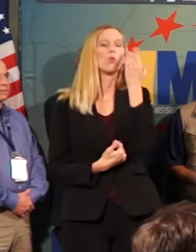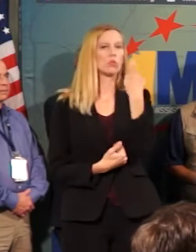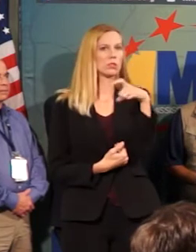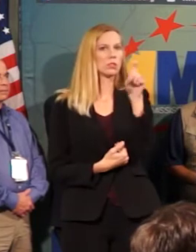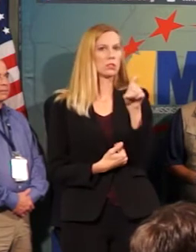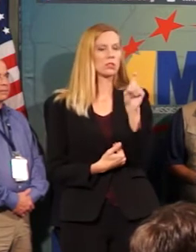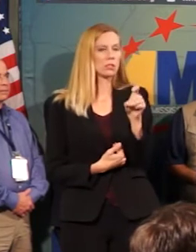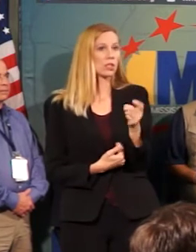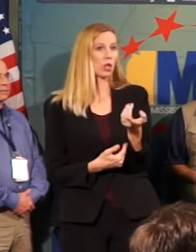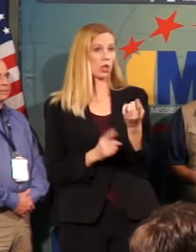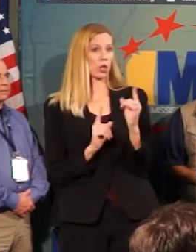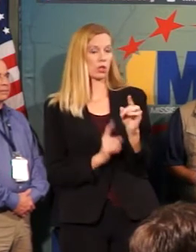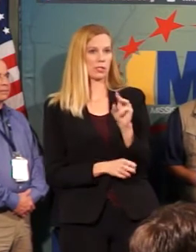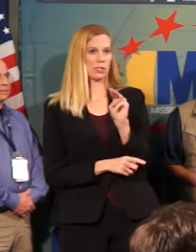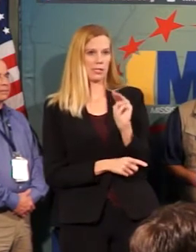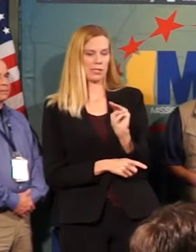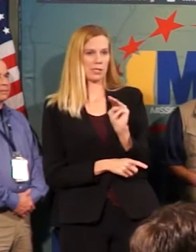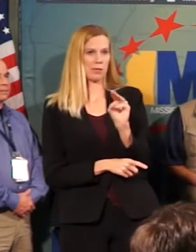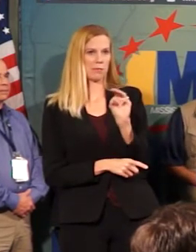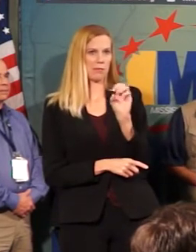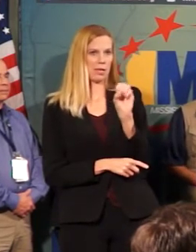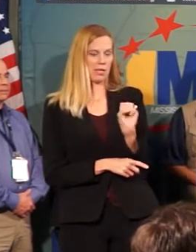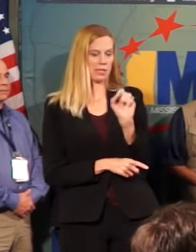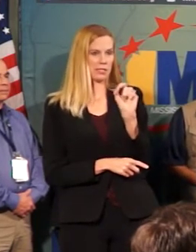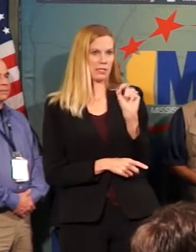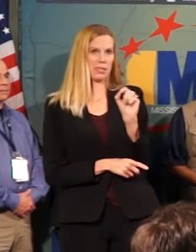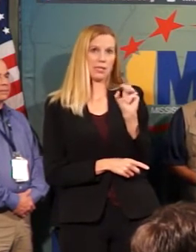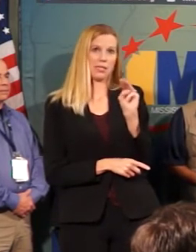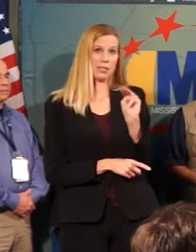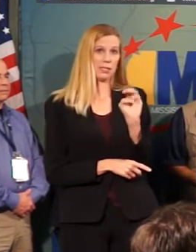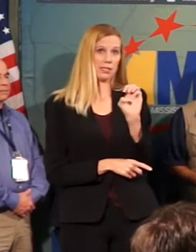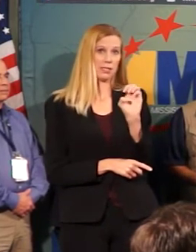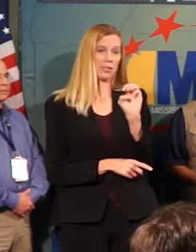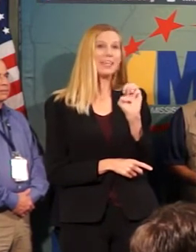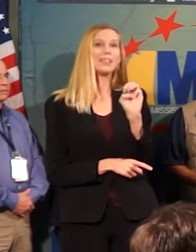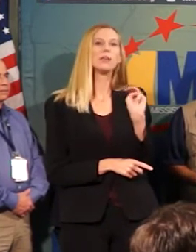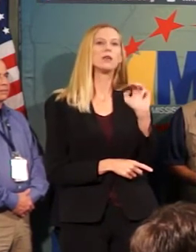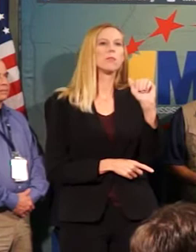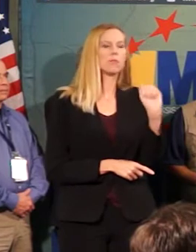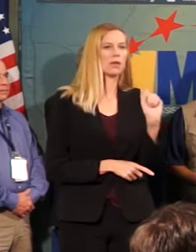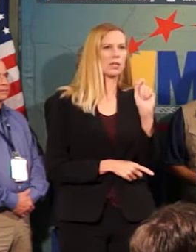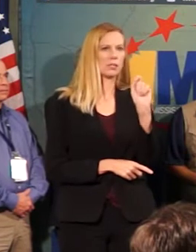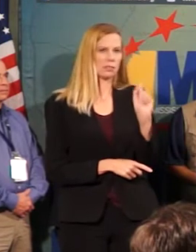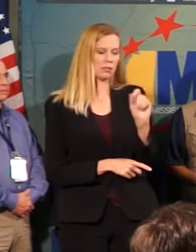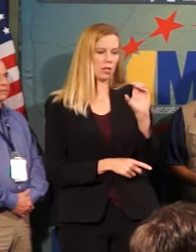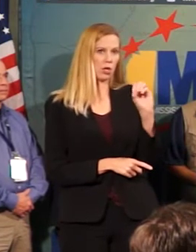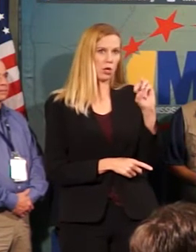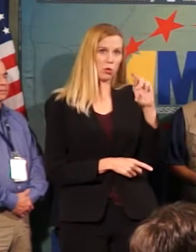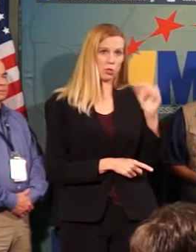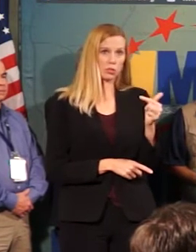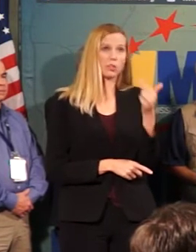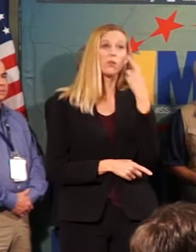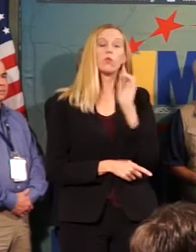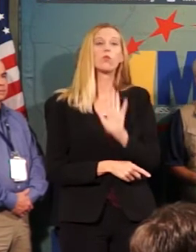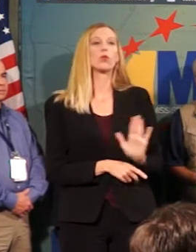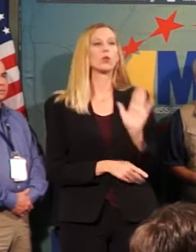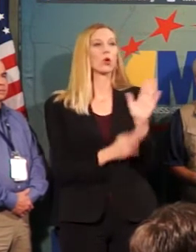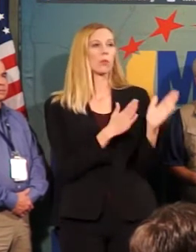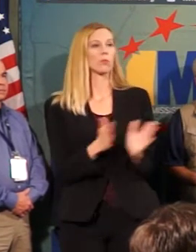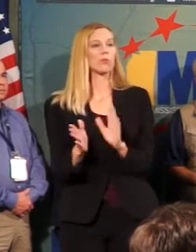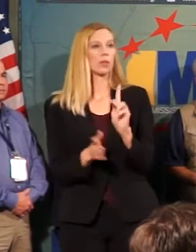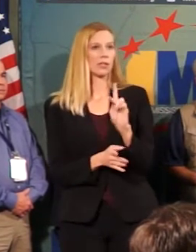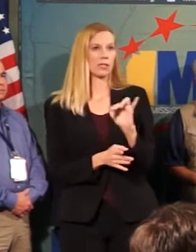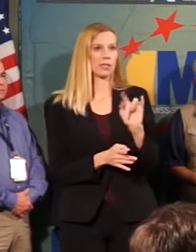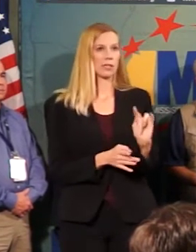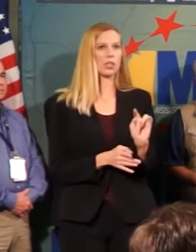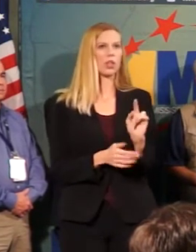to MEMA's website, msema.org, for your preparedness kit. We like to say the first 72 is